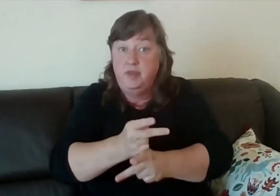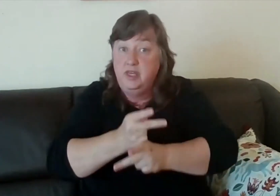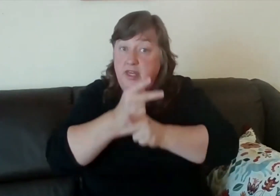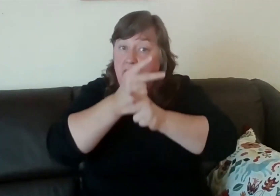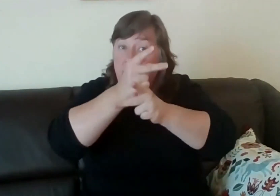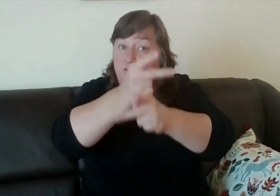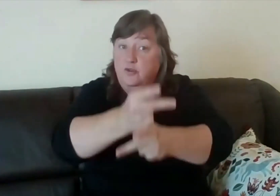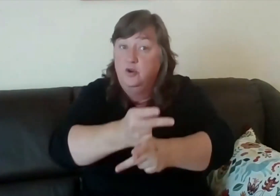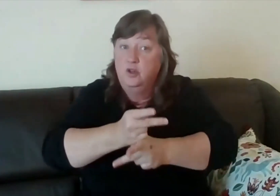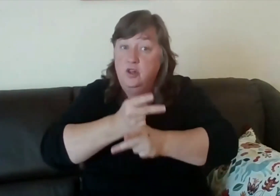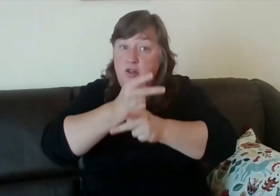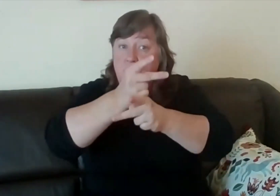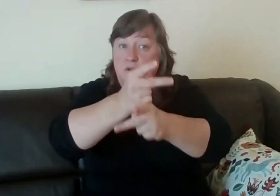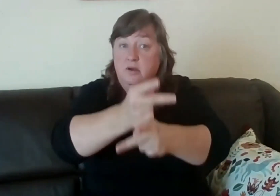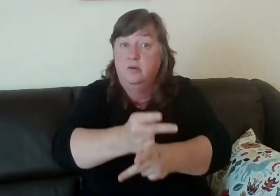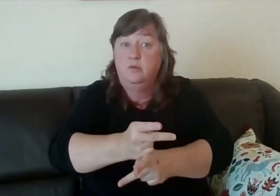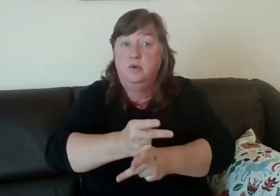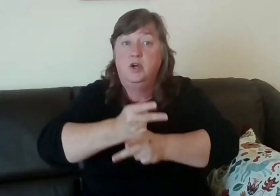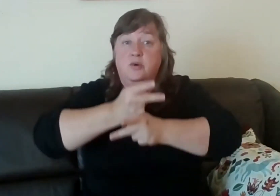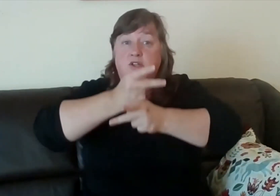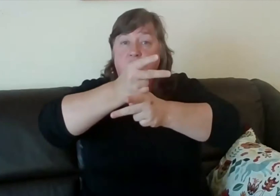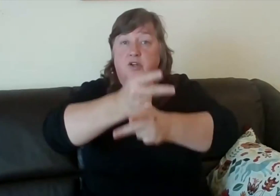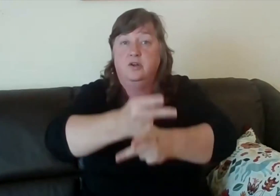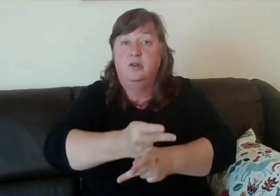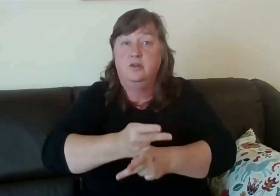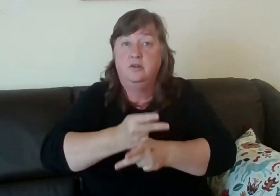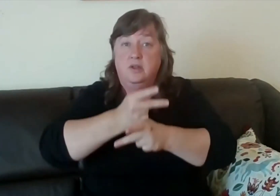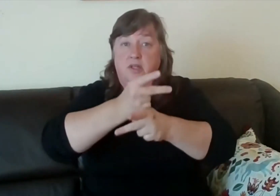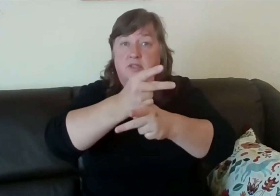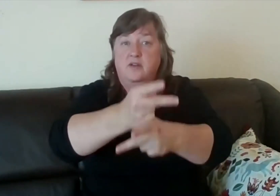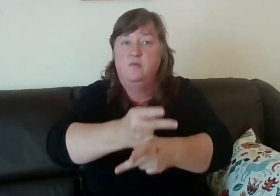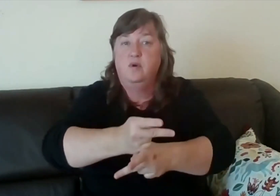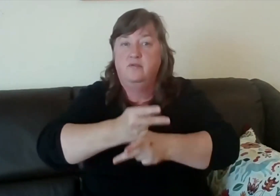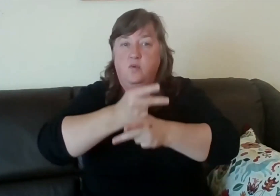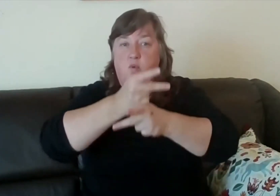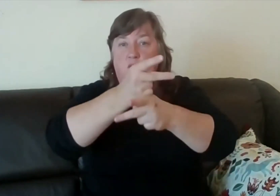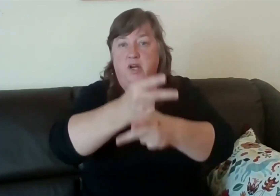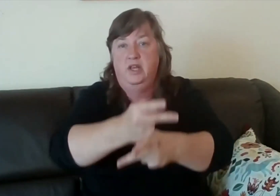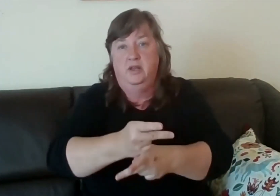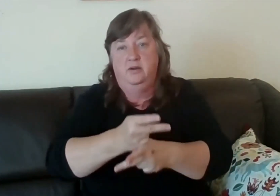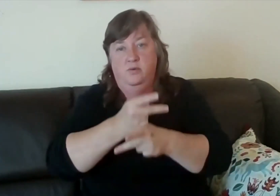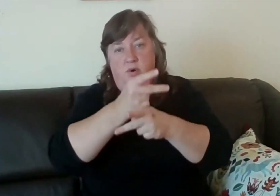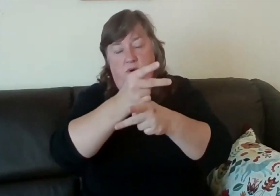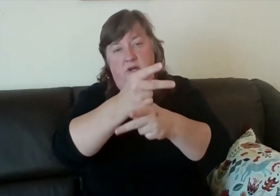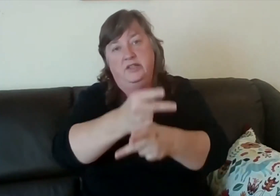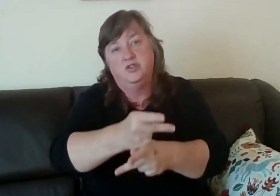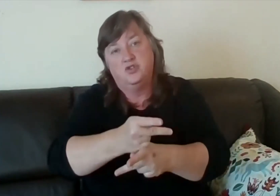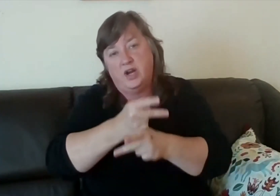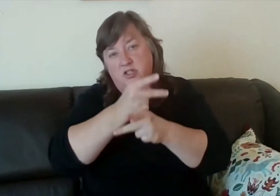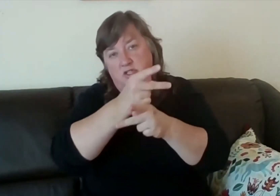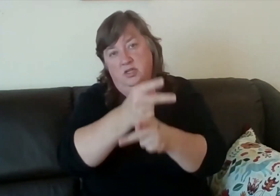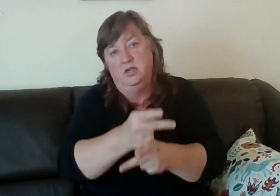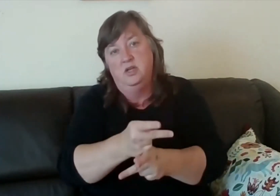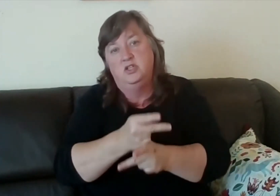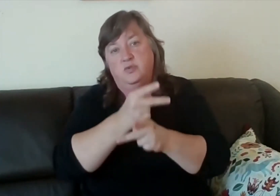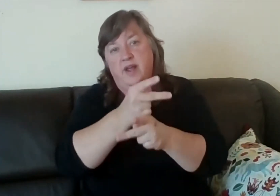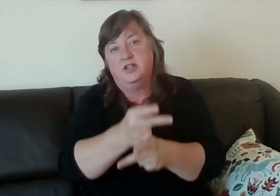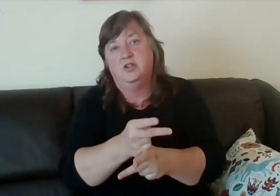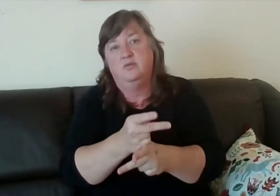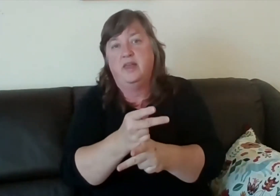Be careful would go in a circle. It's kind of more of a warning or an instruction, direction, rather